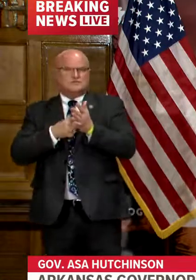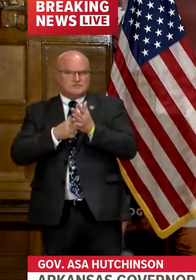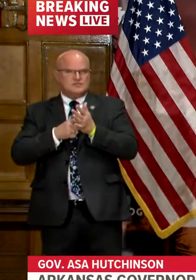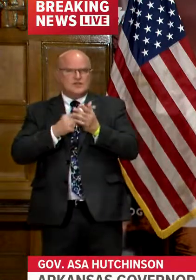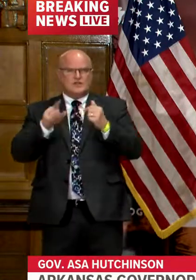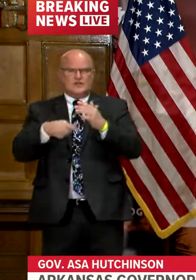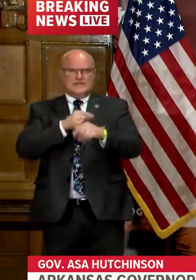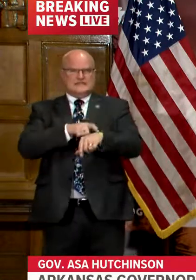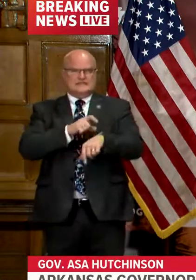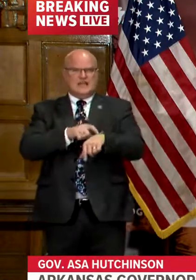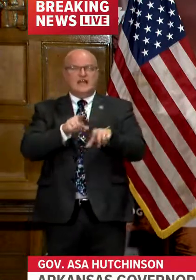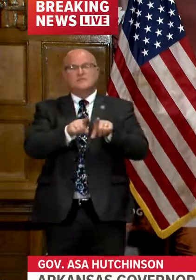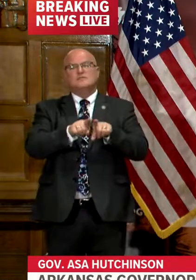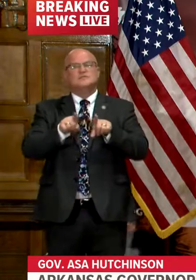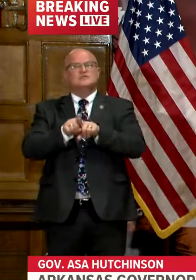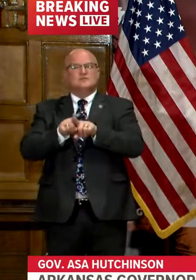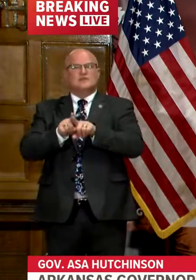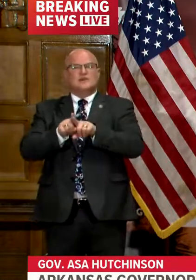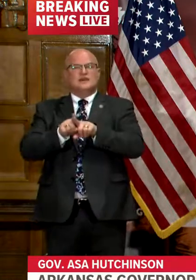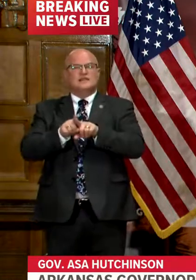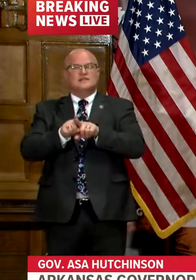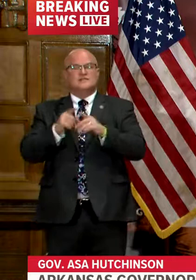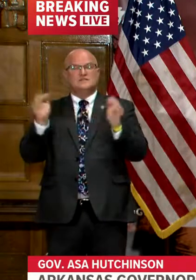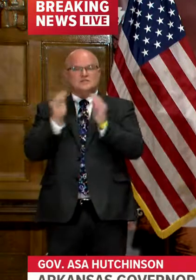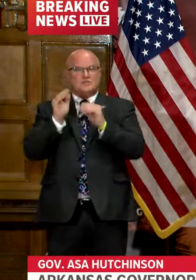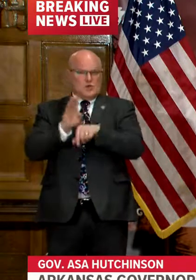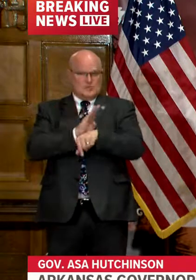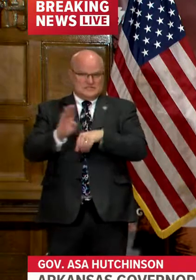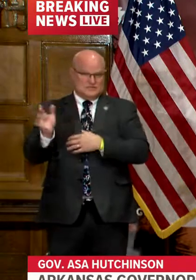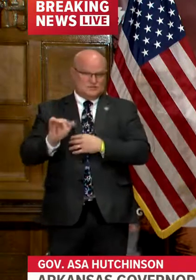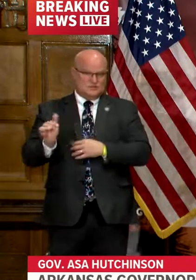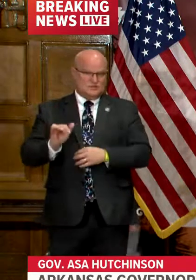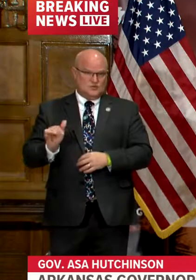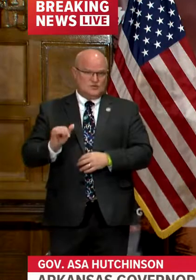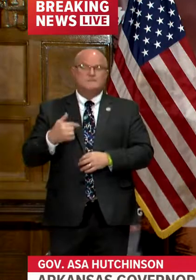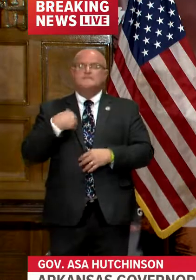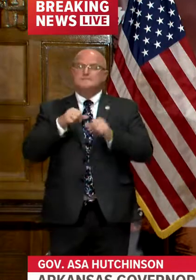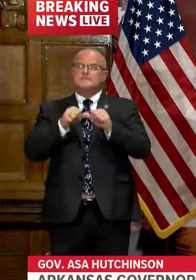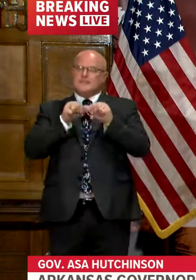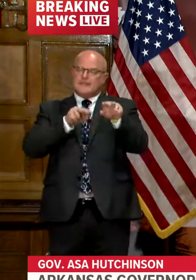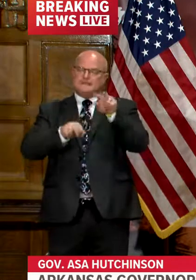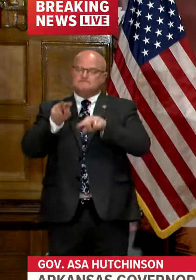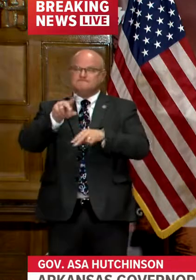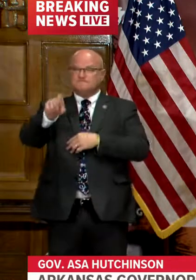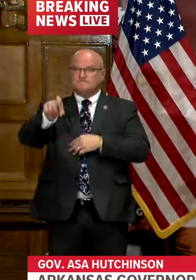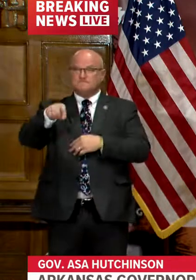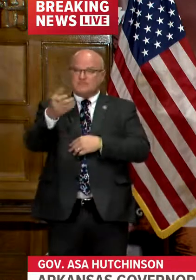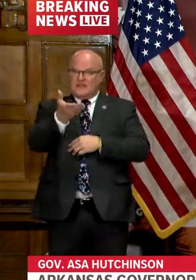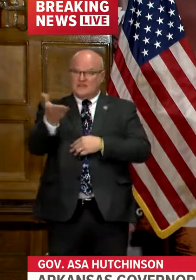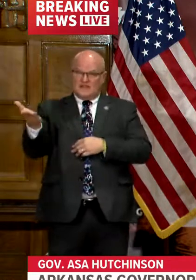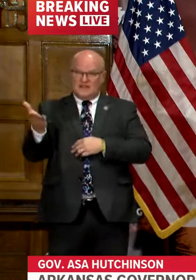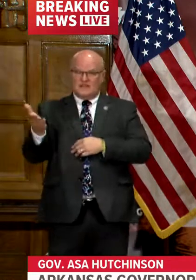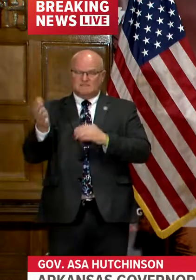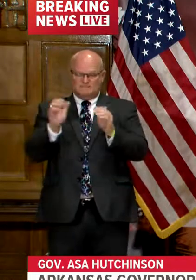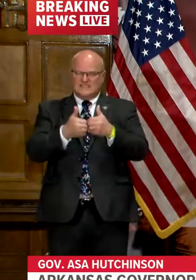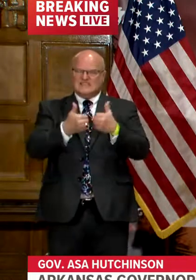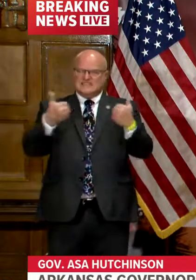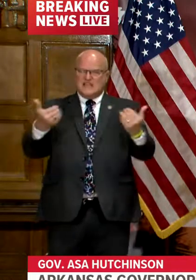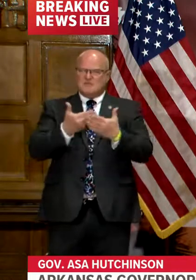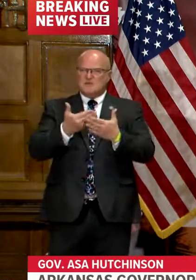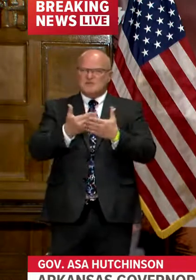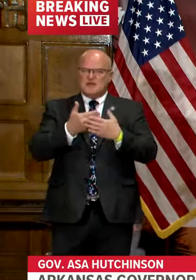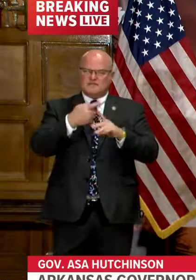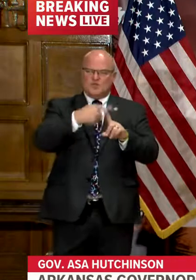during this time, as well as for our small businesses. So we'll continue to look at the needs that are there. There's separate money for